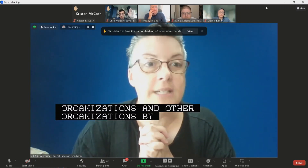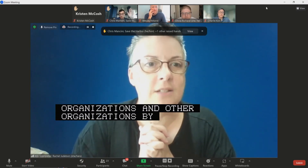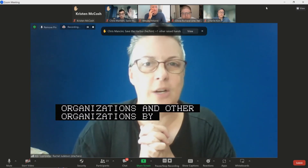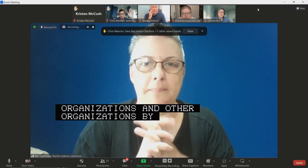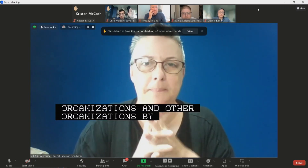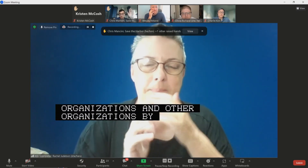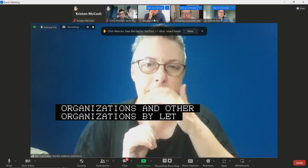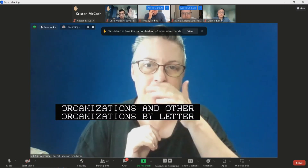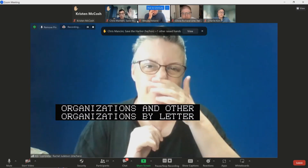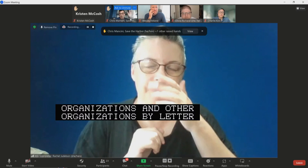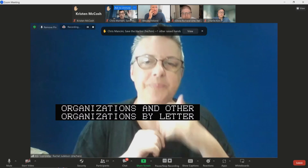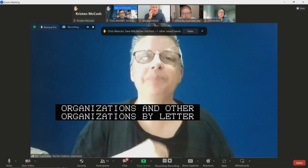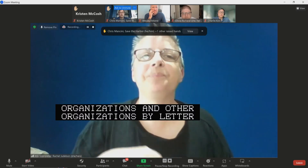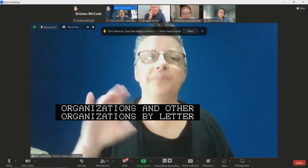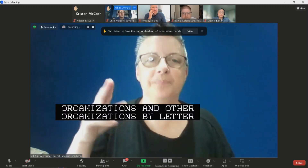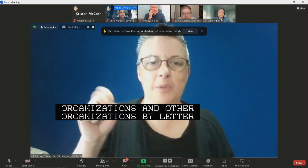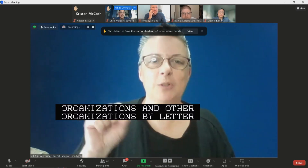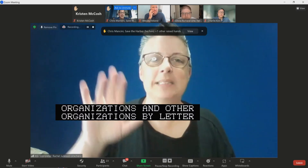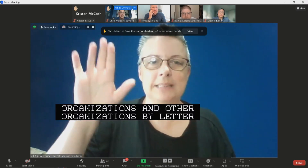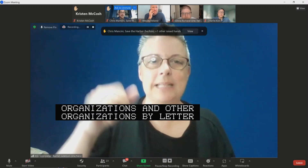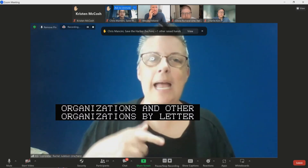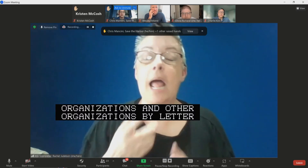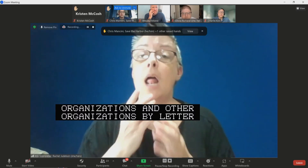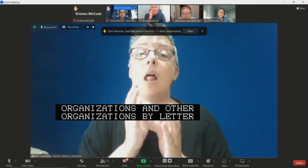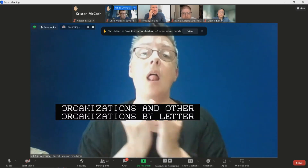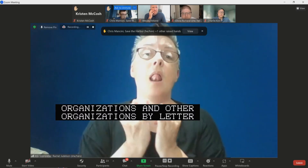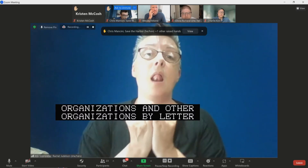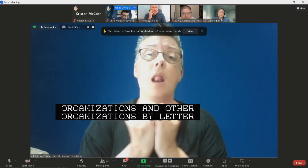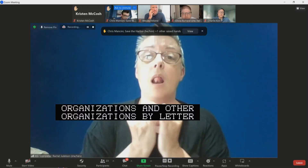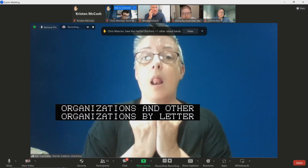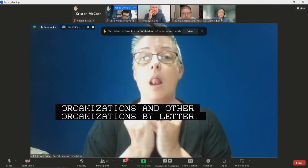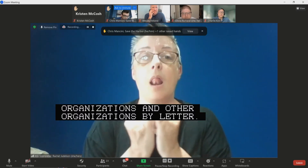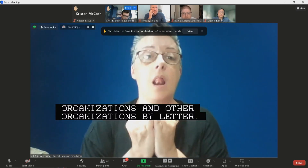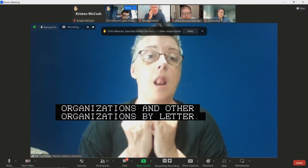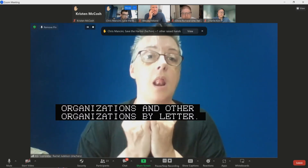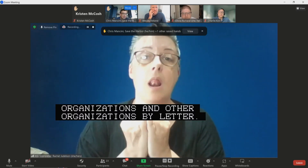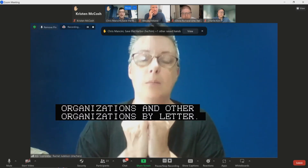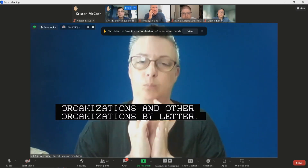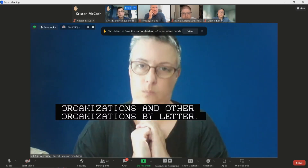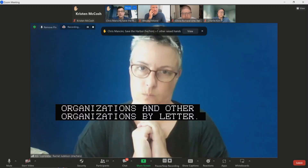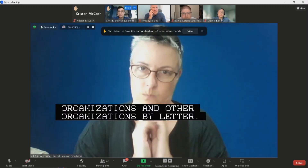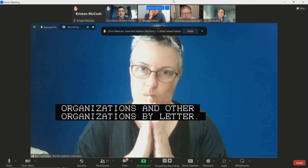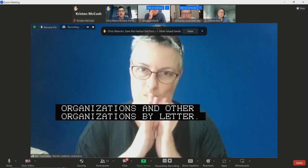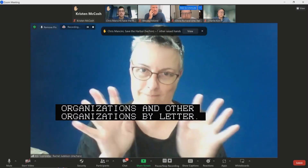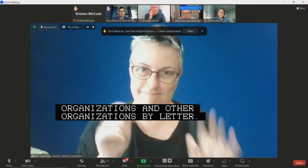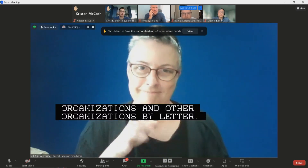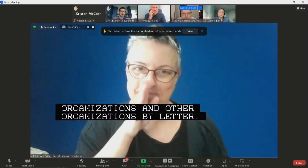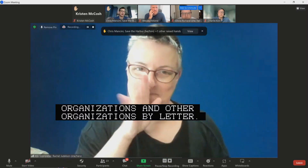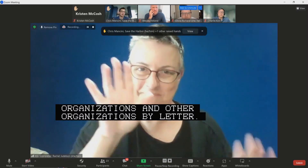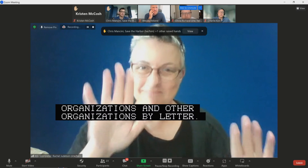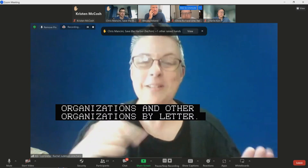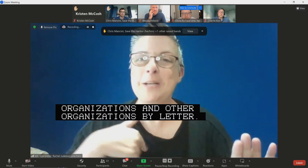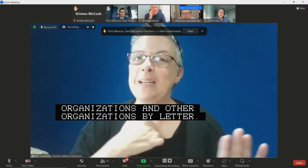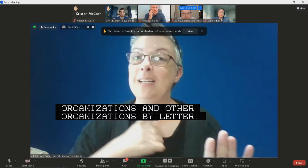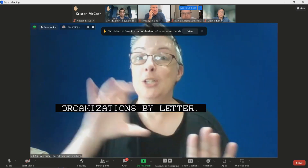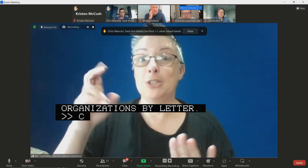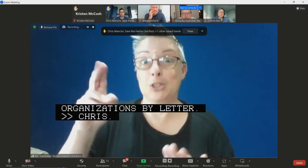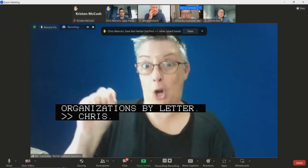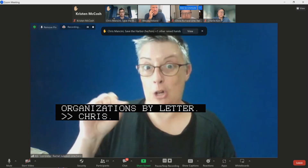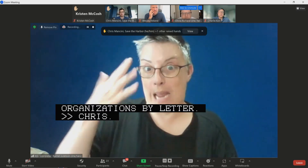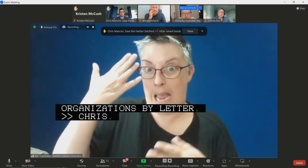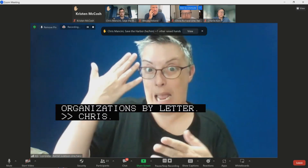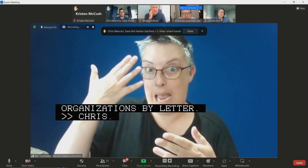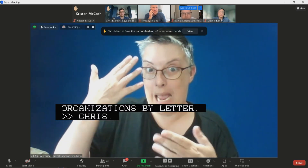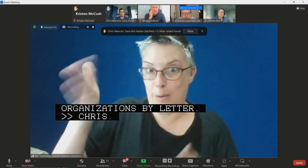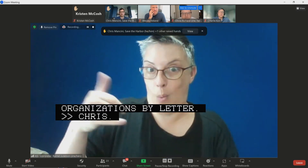Chris, go ahead. Charlie, I don't know if that was, you know,